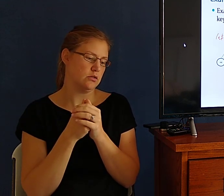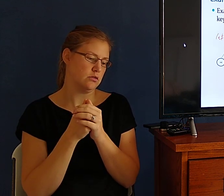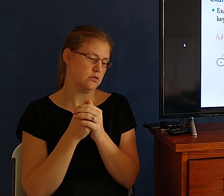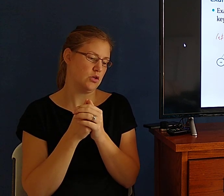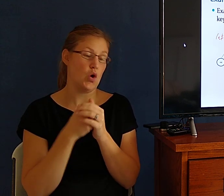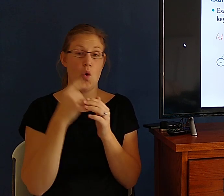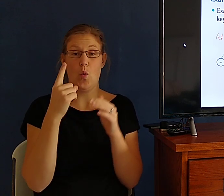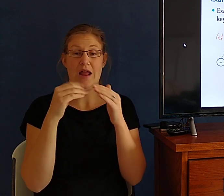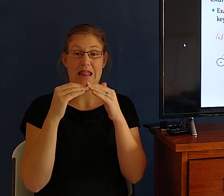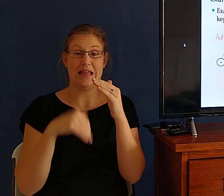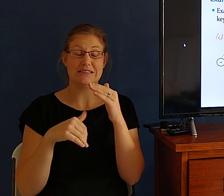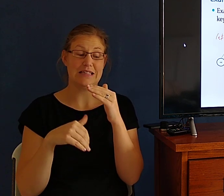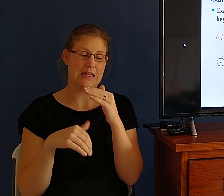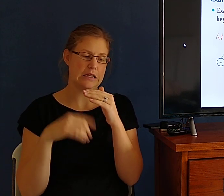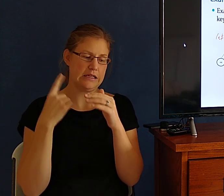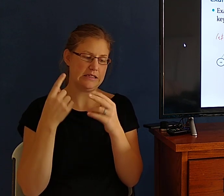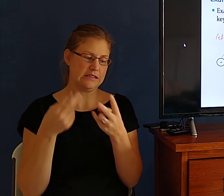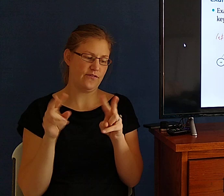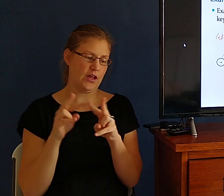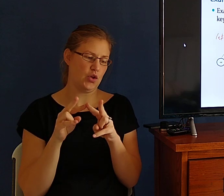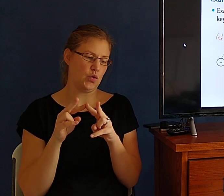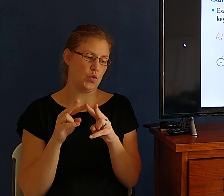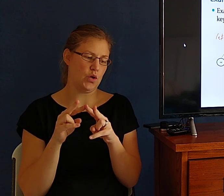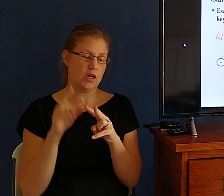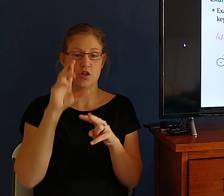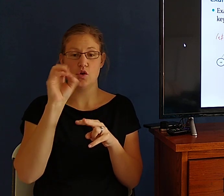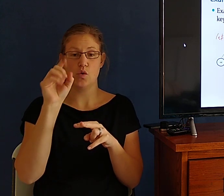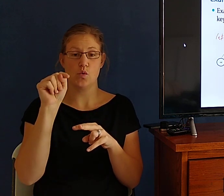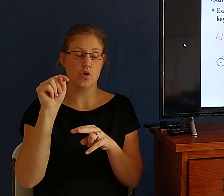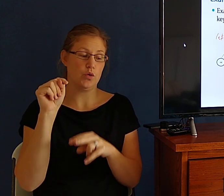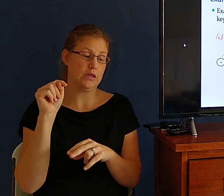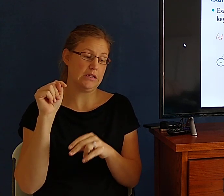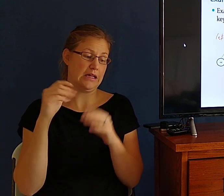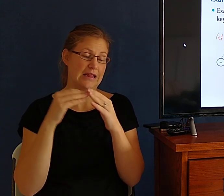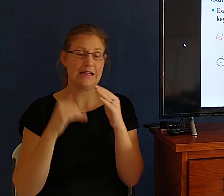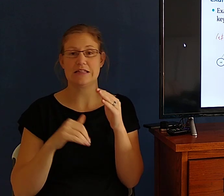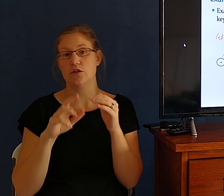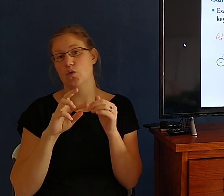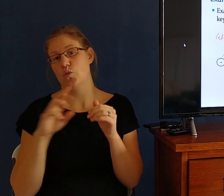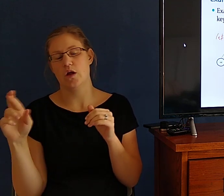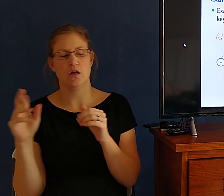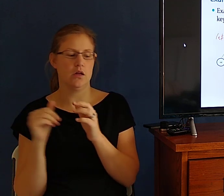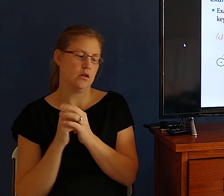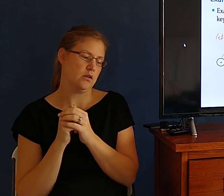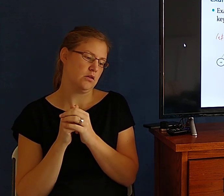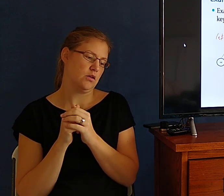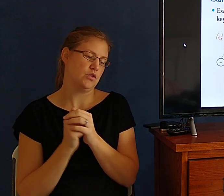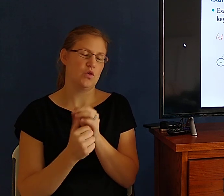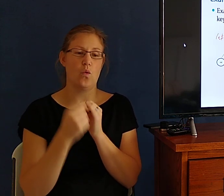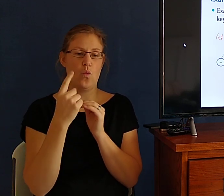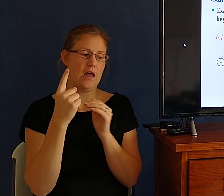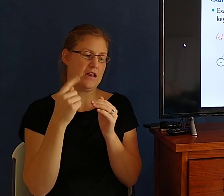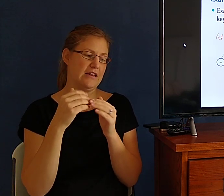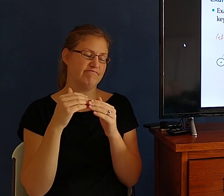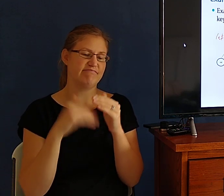less than this value, and the root it's less than the right. So 1 is less than, let's say,